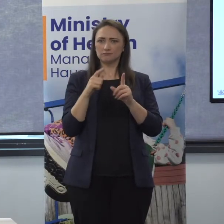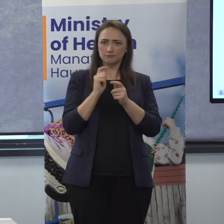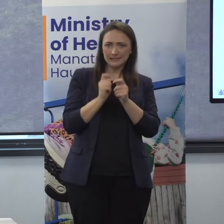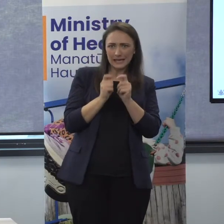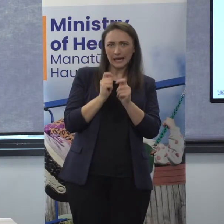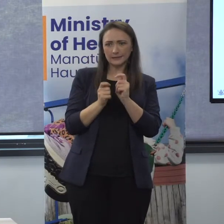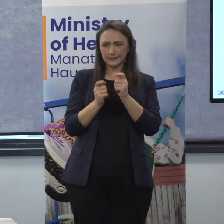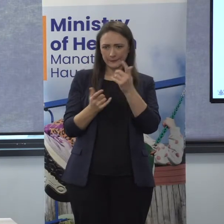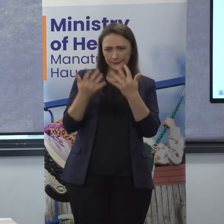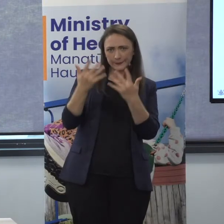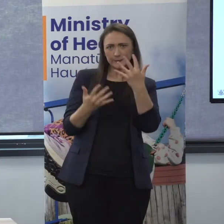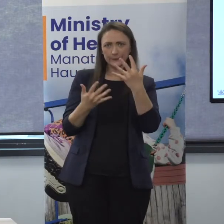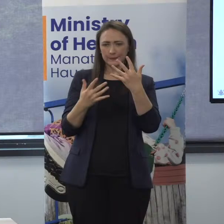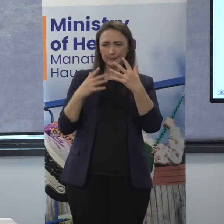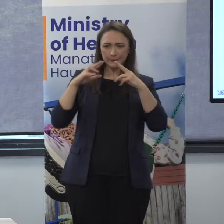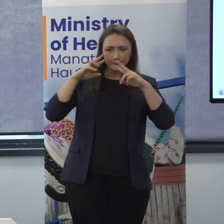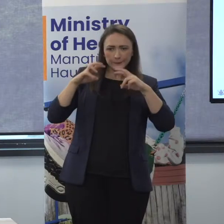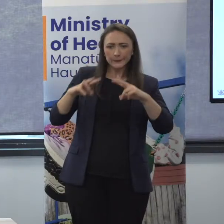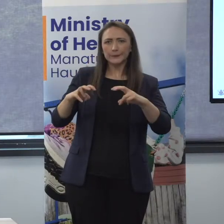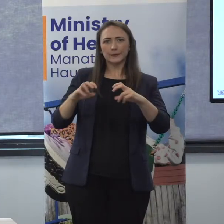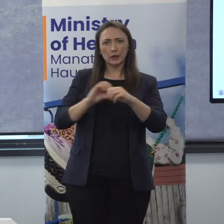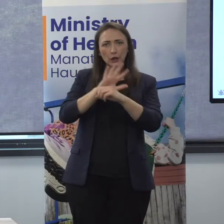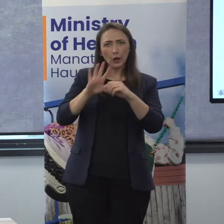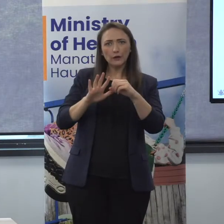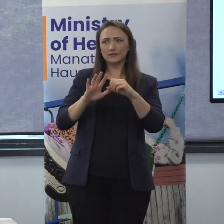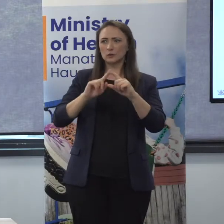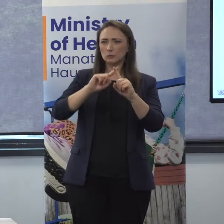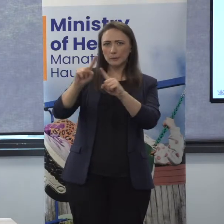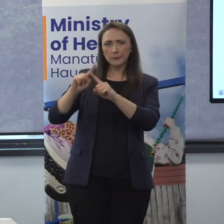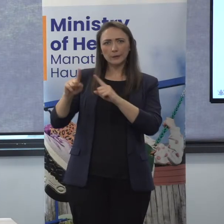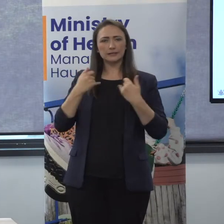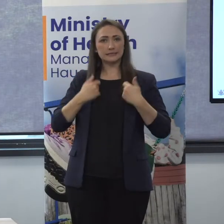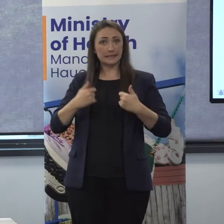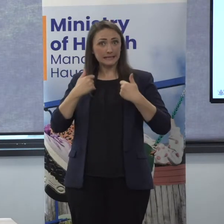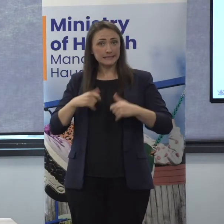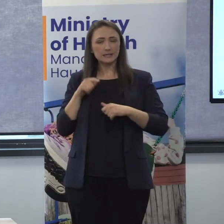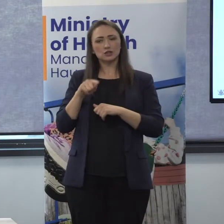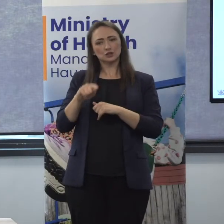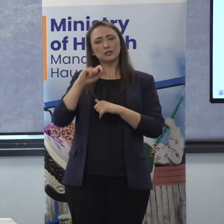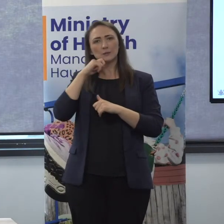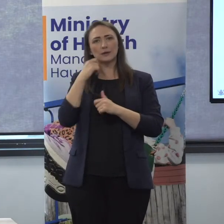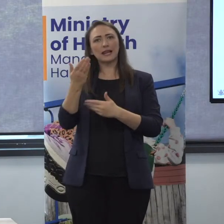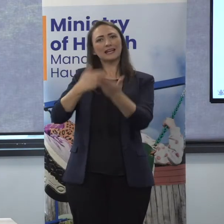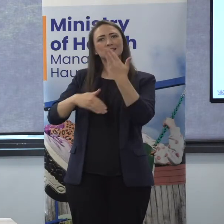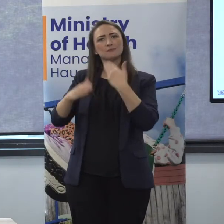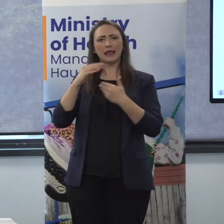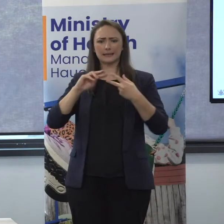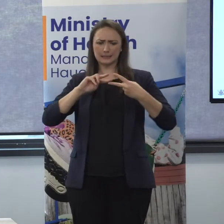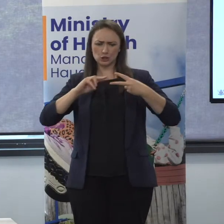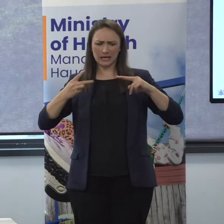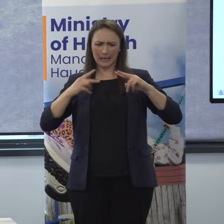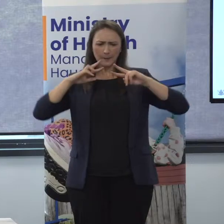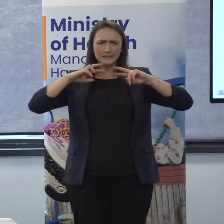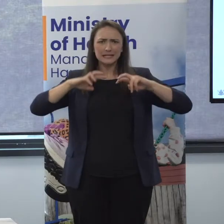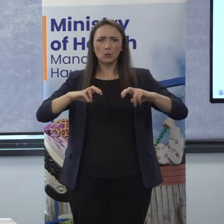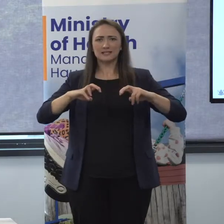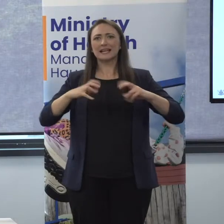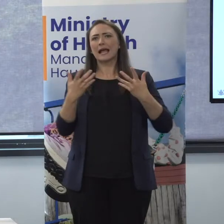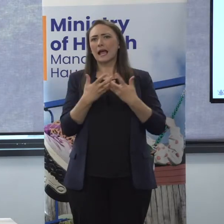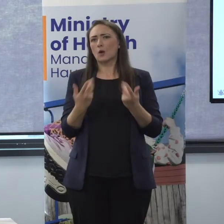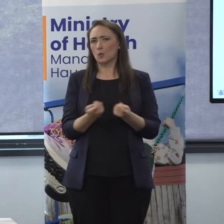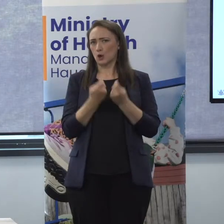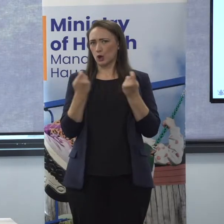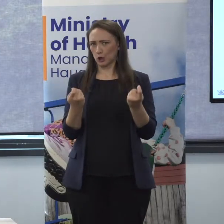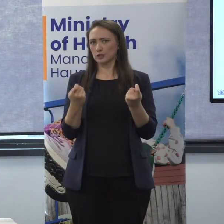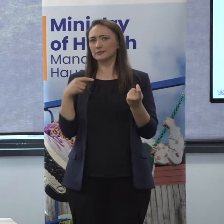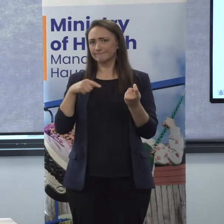scientific evidence to our work, will cover such aspects as the science behind whole genome sequencing and other key management